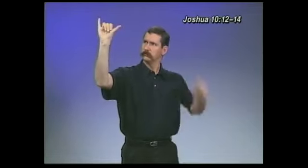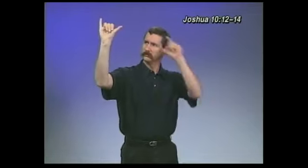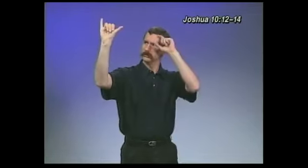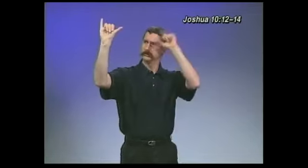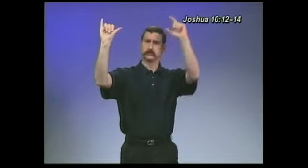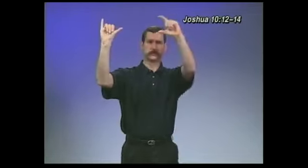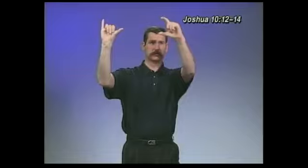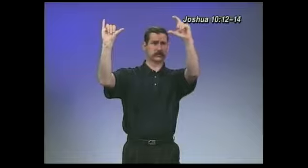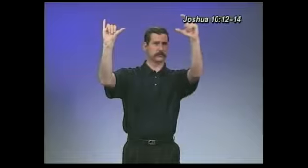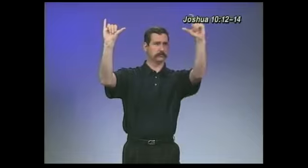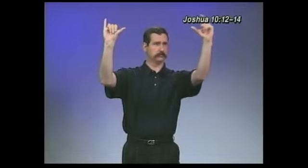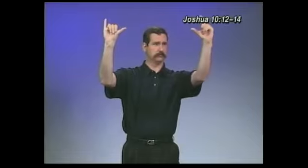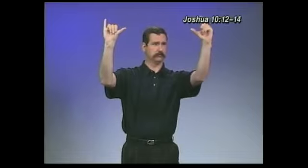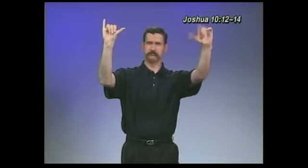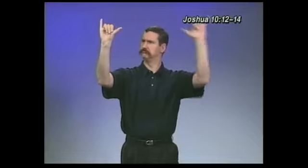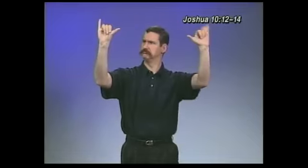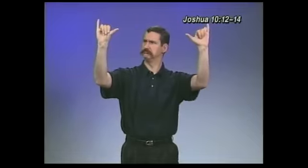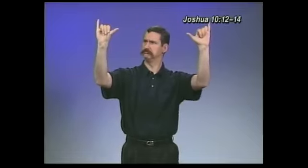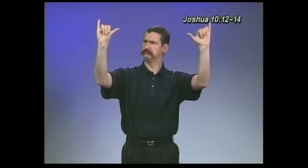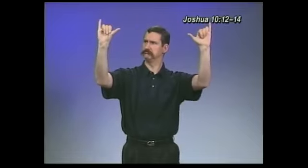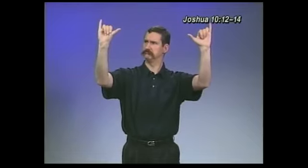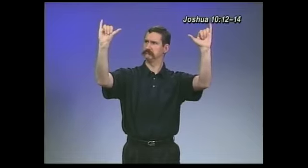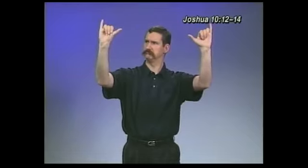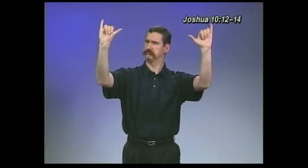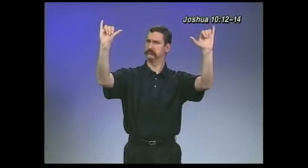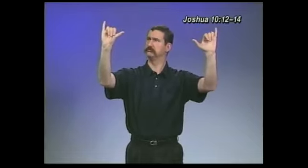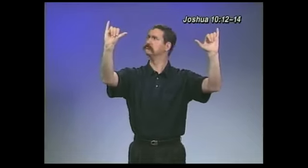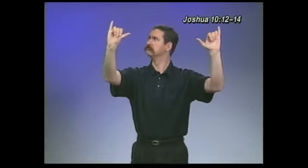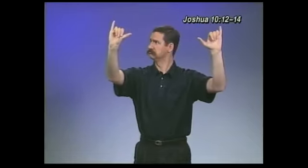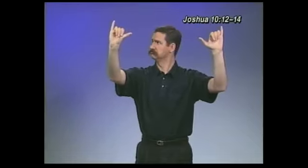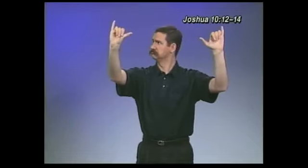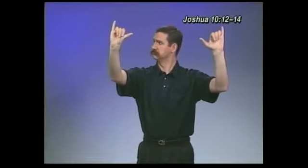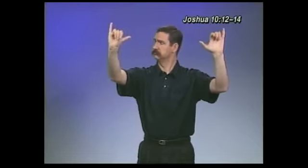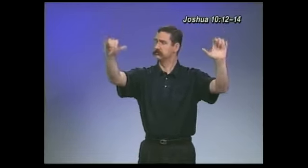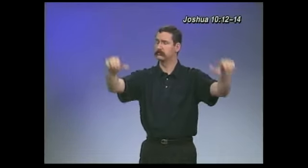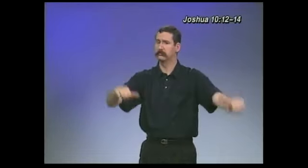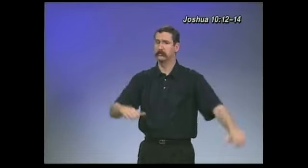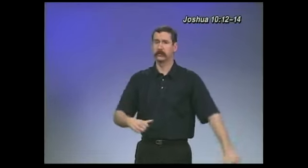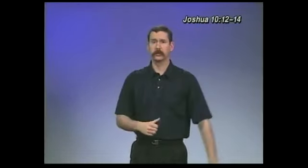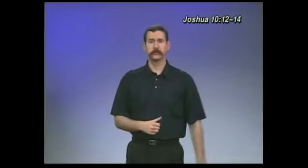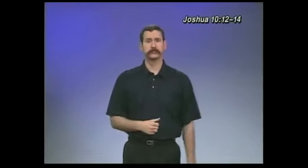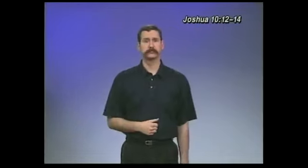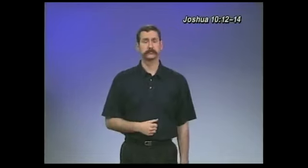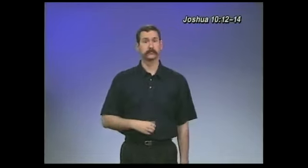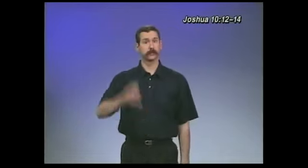And the sun rose and frozen in the sky, and the night also froze in the sky.